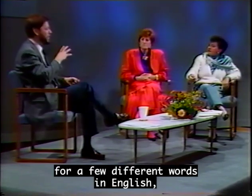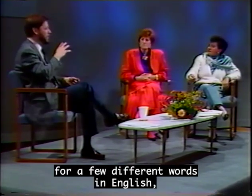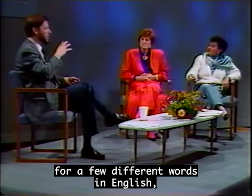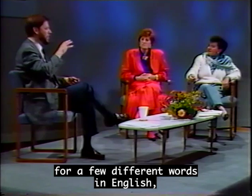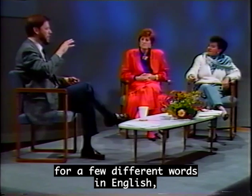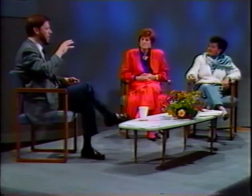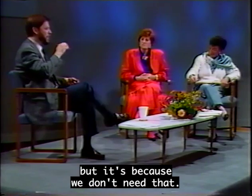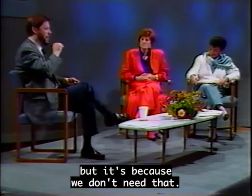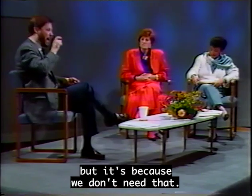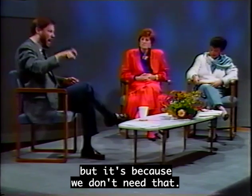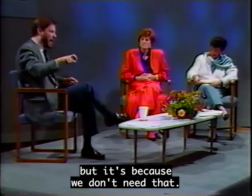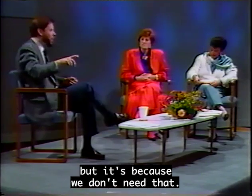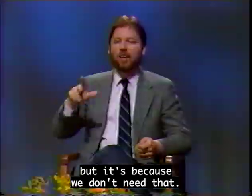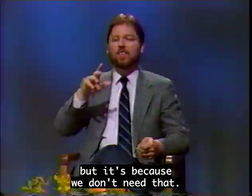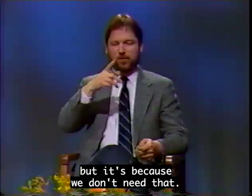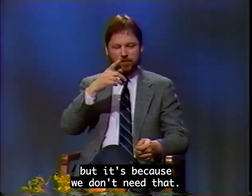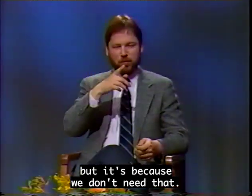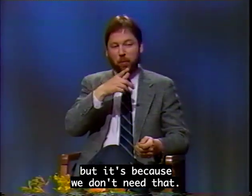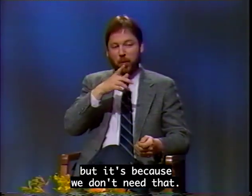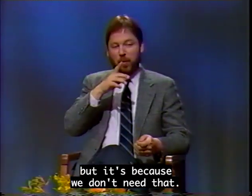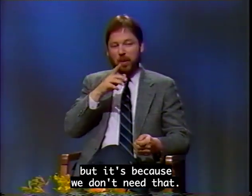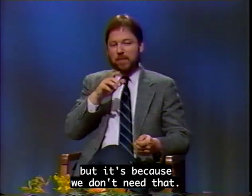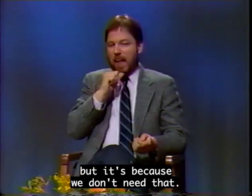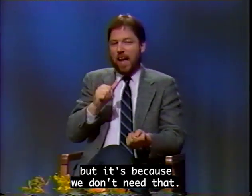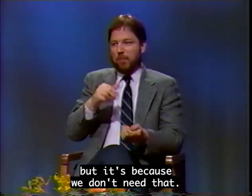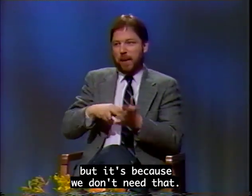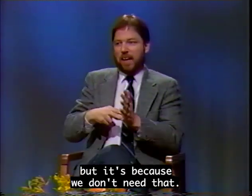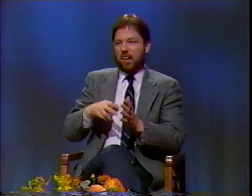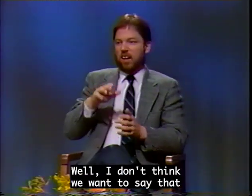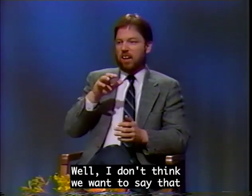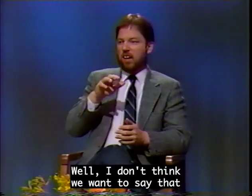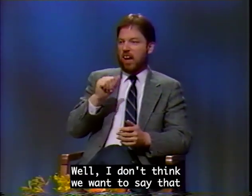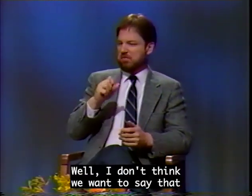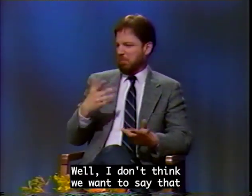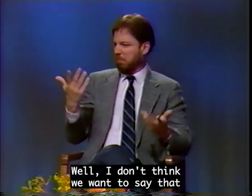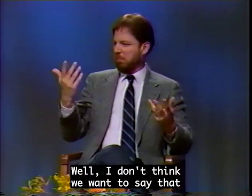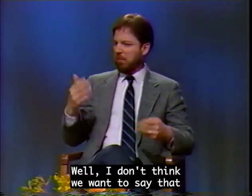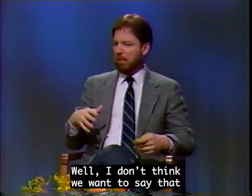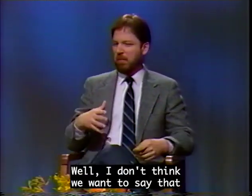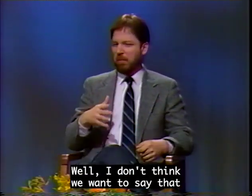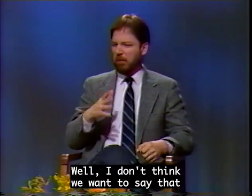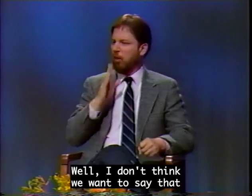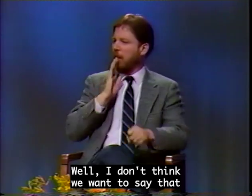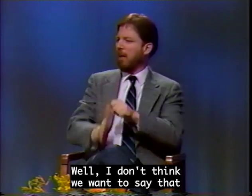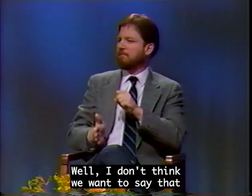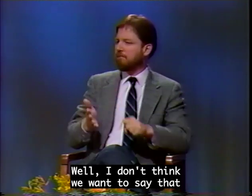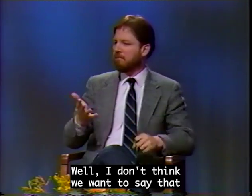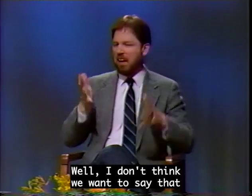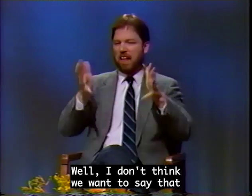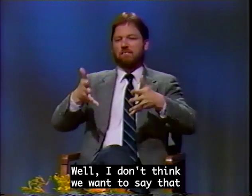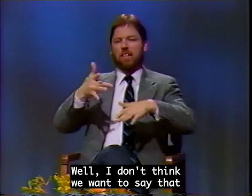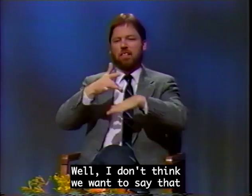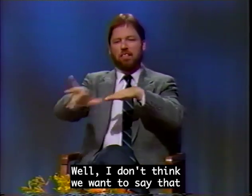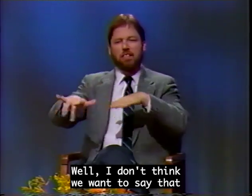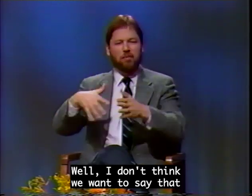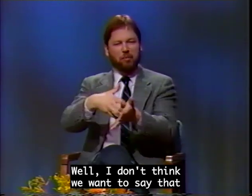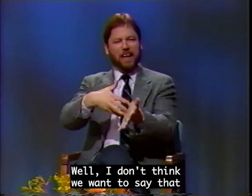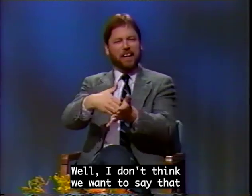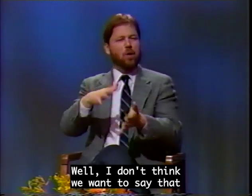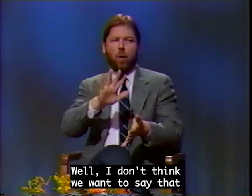in English, but it's because we don't need that. Well, I don't think we want to